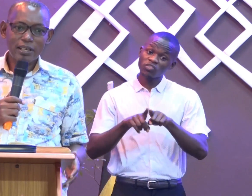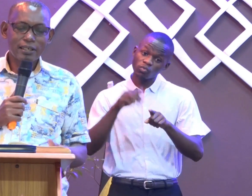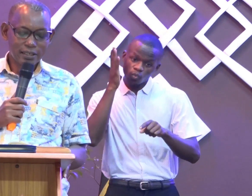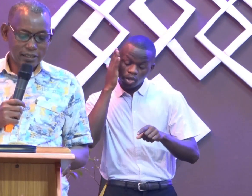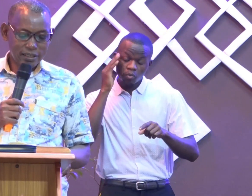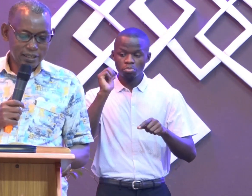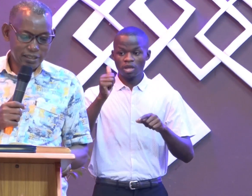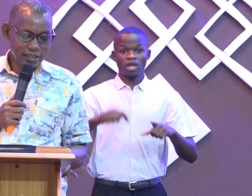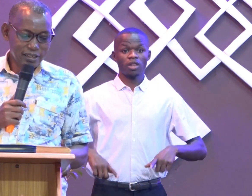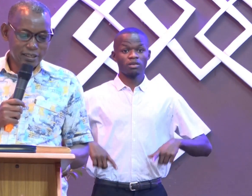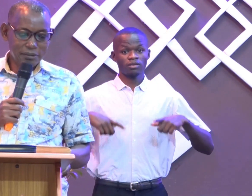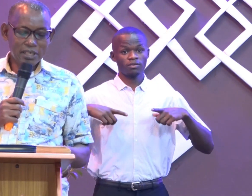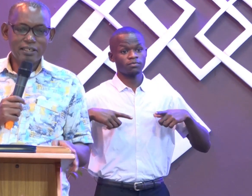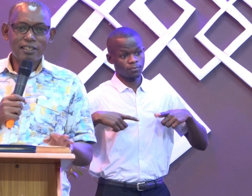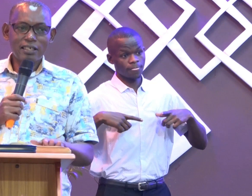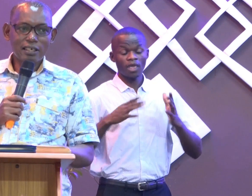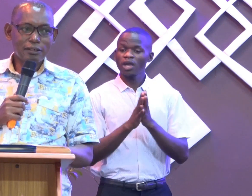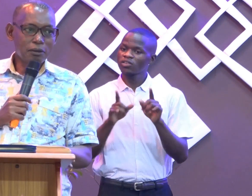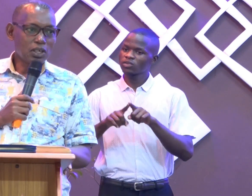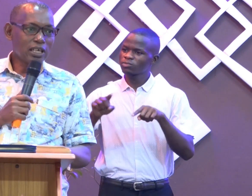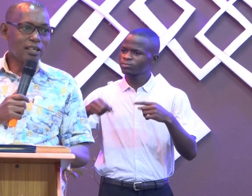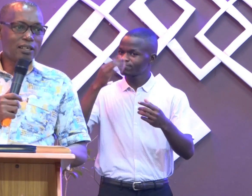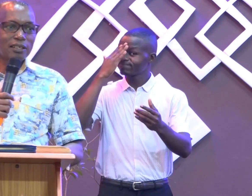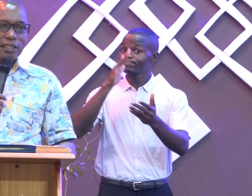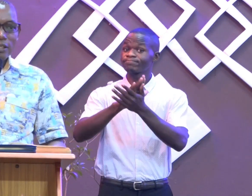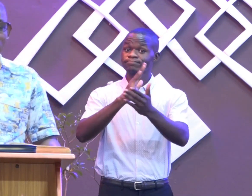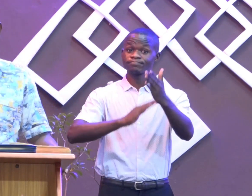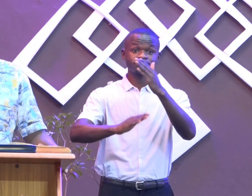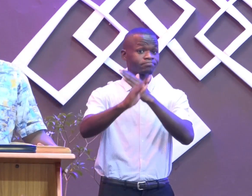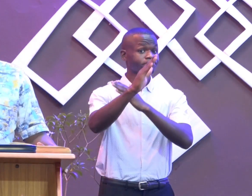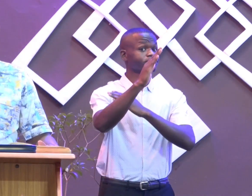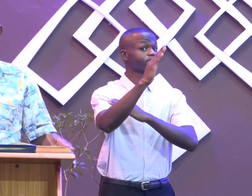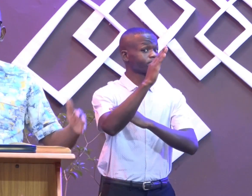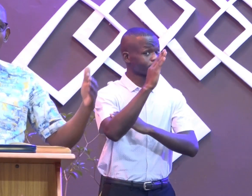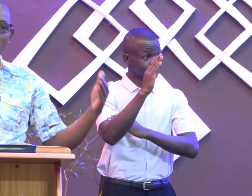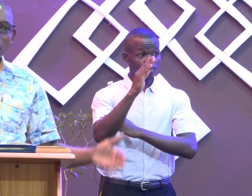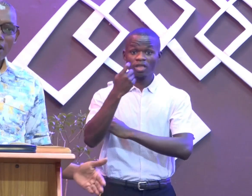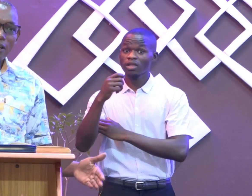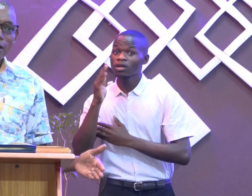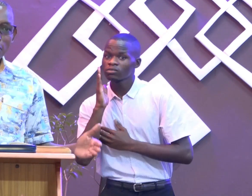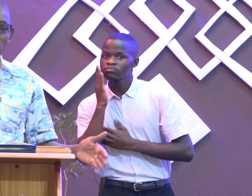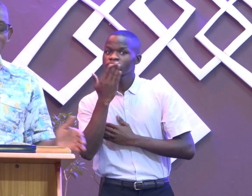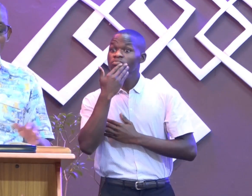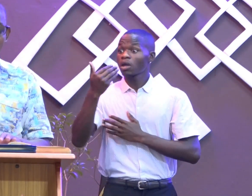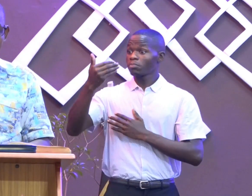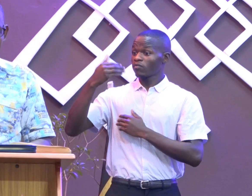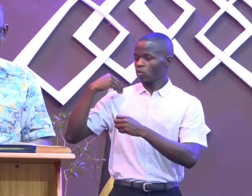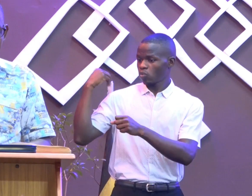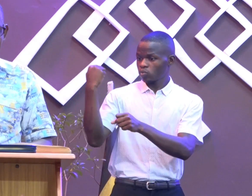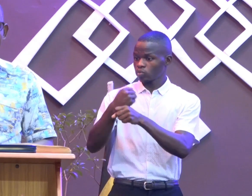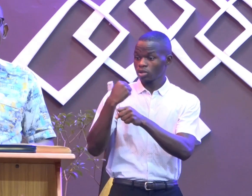obulamu bwe. We know his life. Tukkiriza nti Katonda ng'ekisa kyabadde atulabya nga tukolera